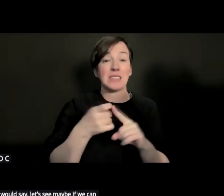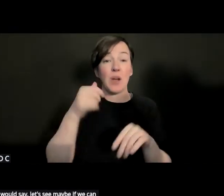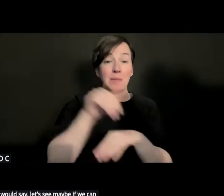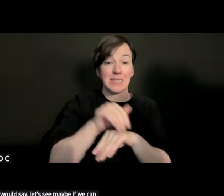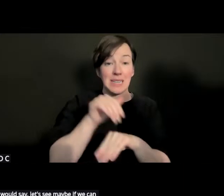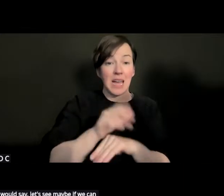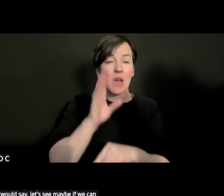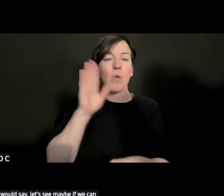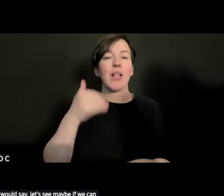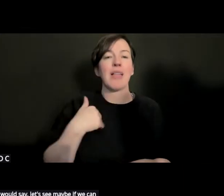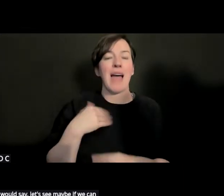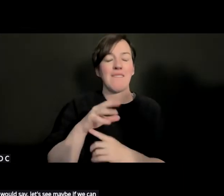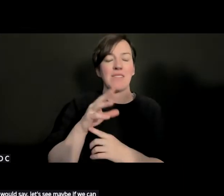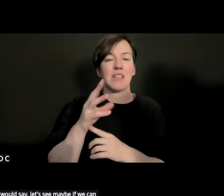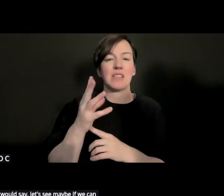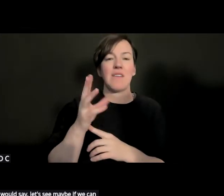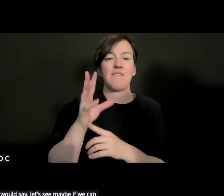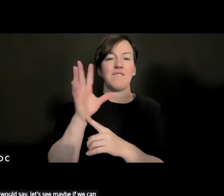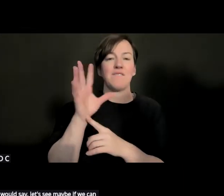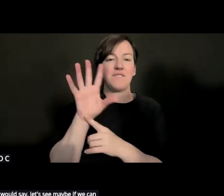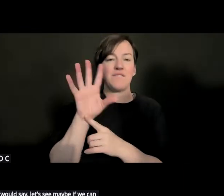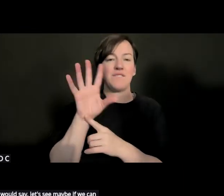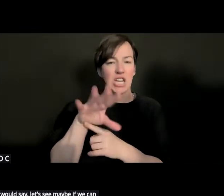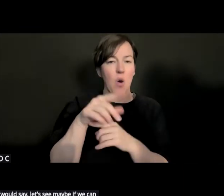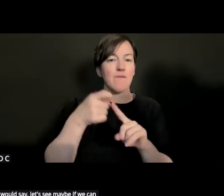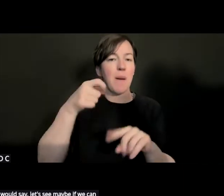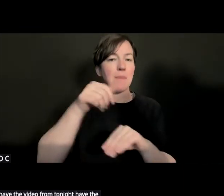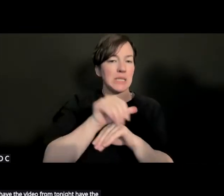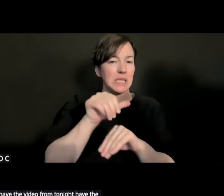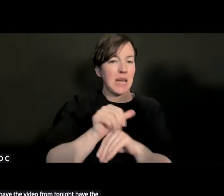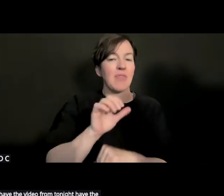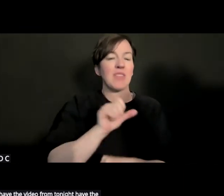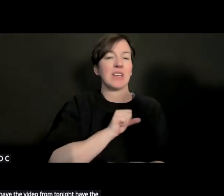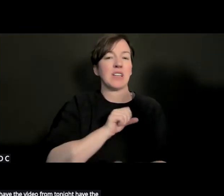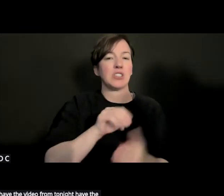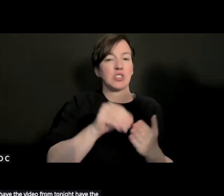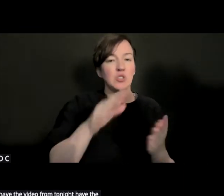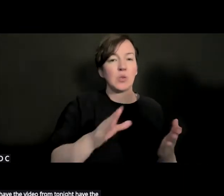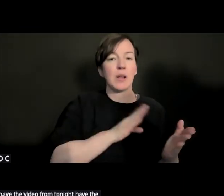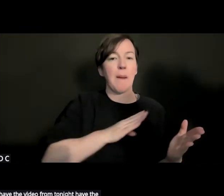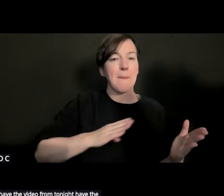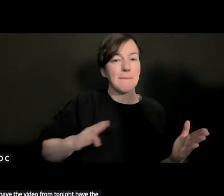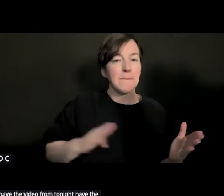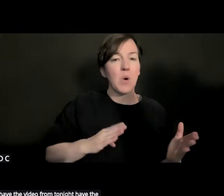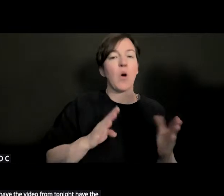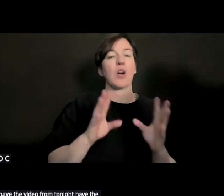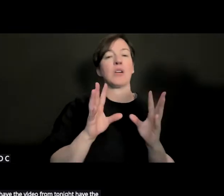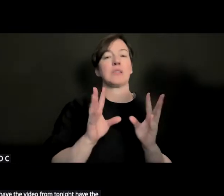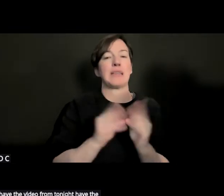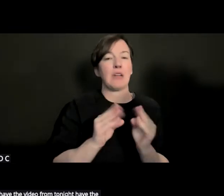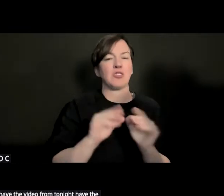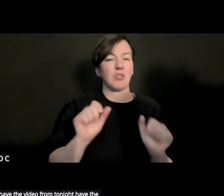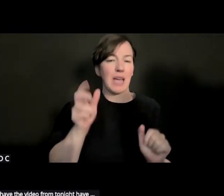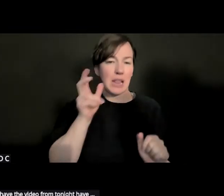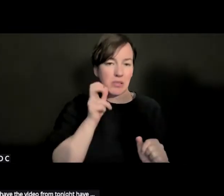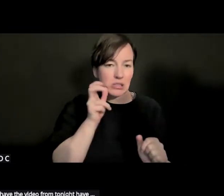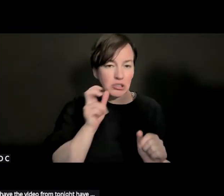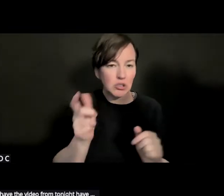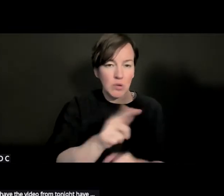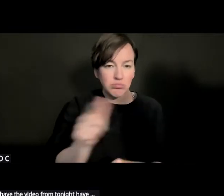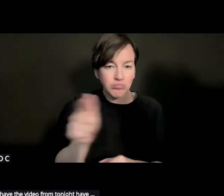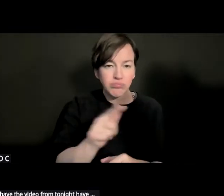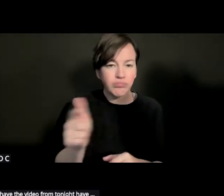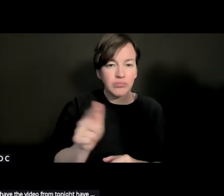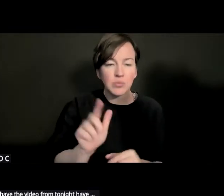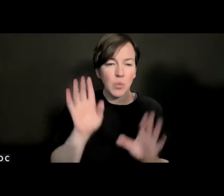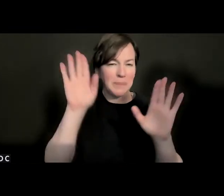video from tonight, have the student board council watch the video, listen to the dialogue back and forth. This would be a